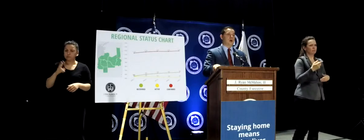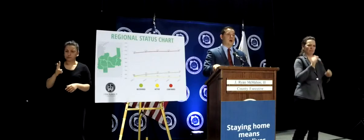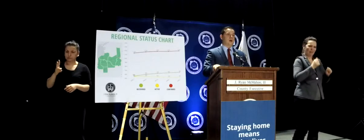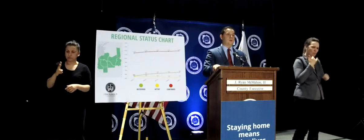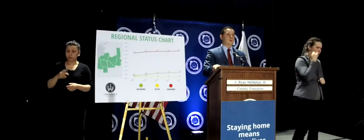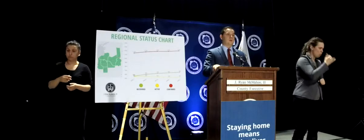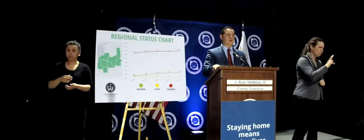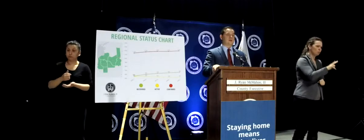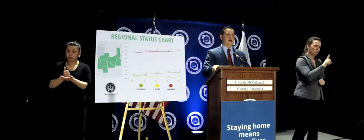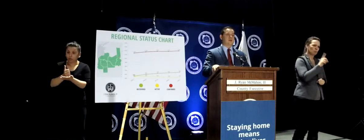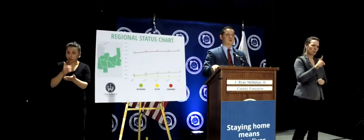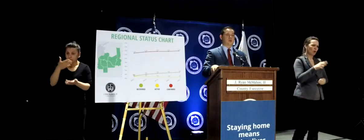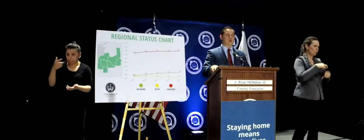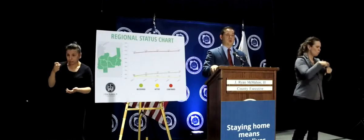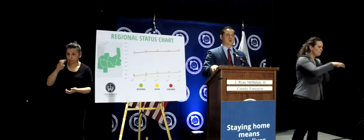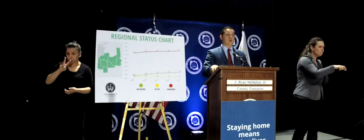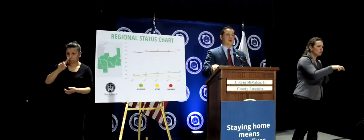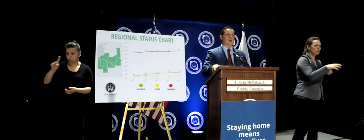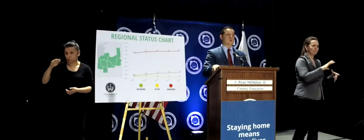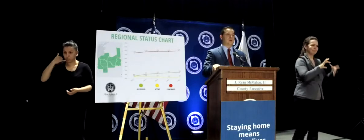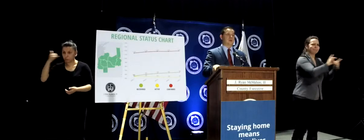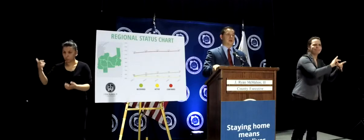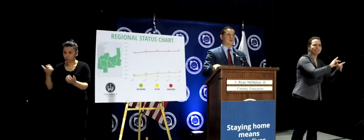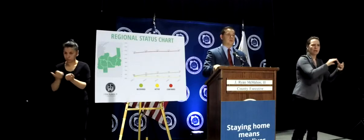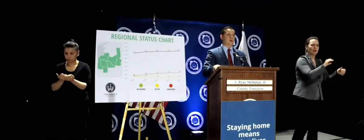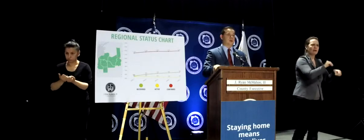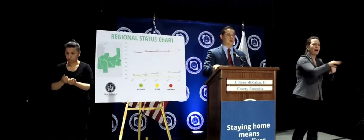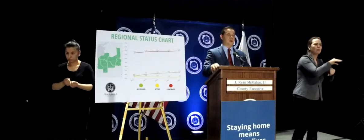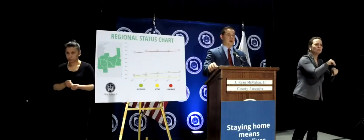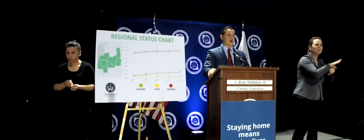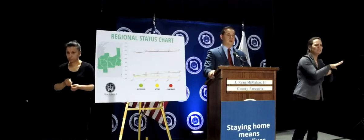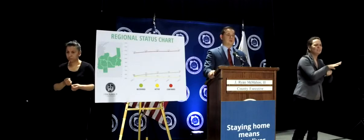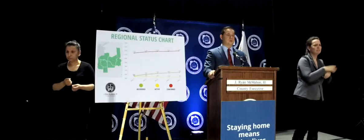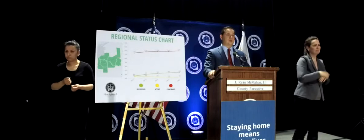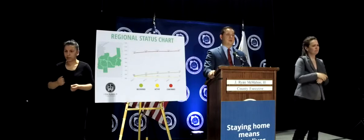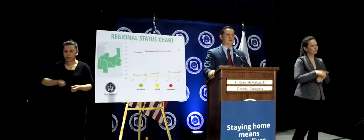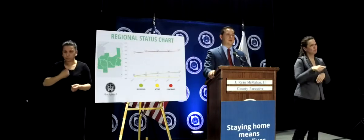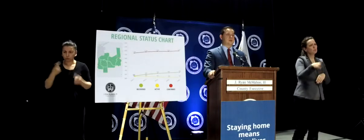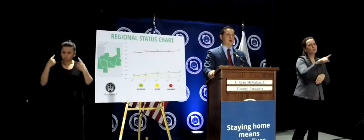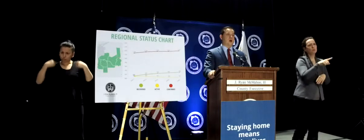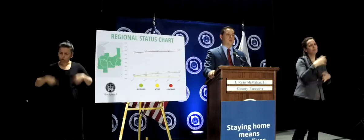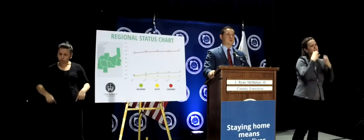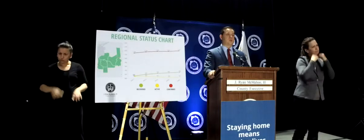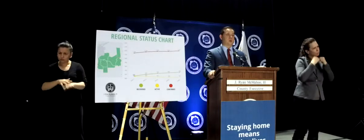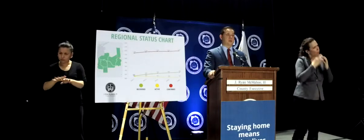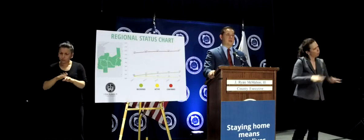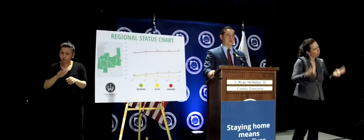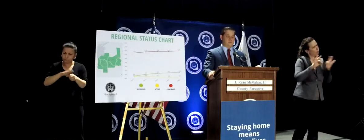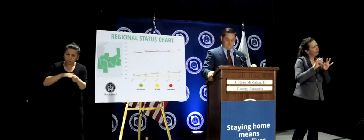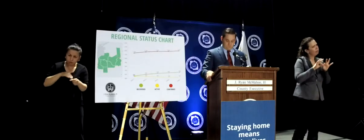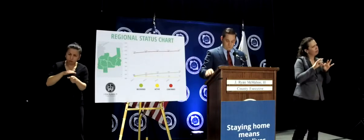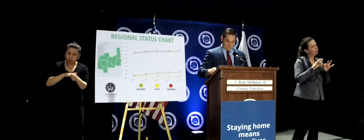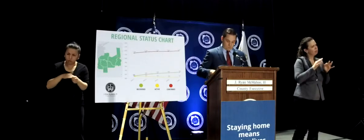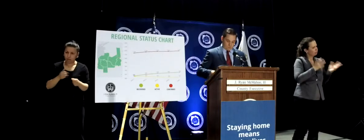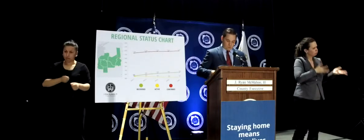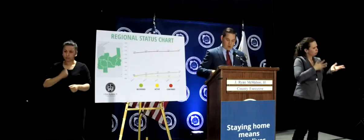you. Mental health is no joke, and we need everybody to get the help and support they